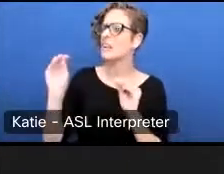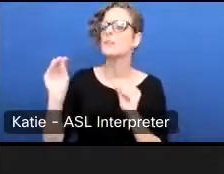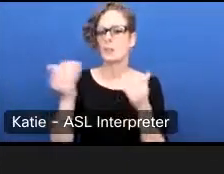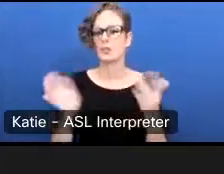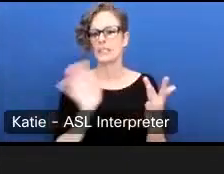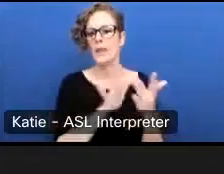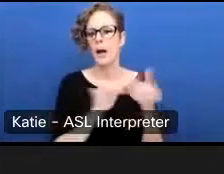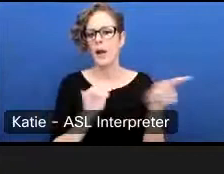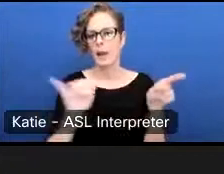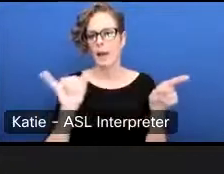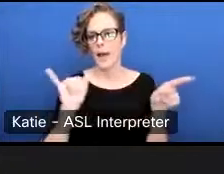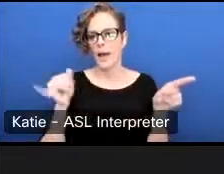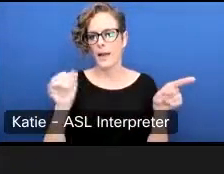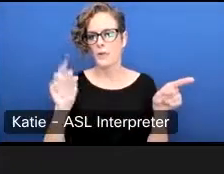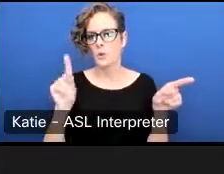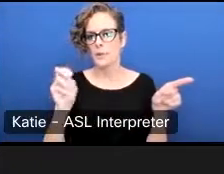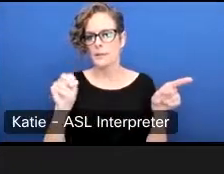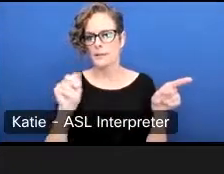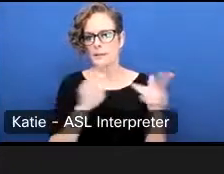was saying, to your specialist.